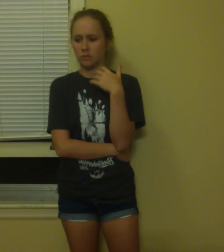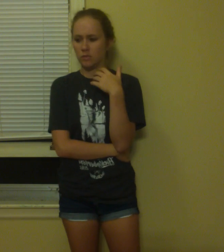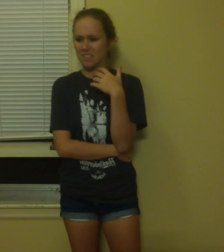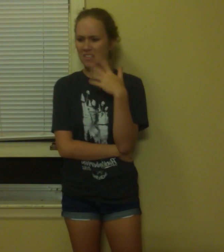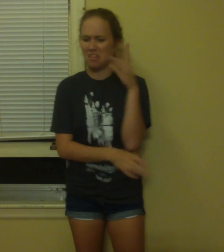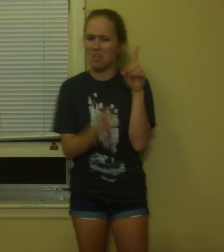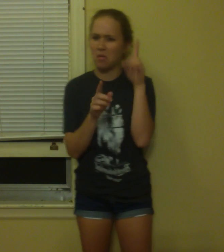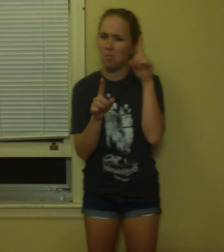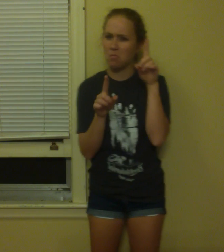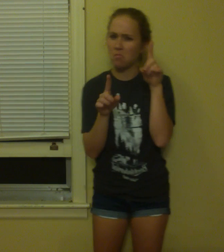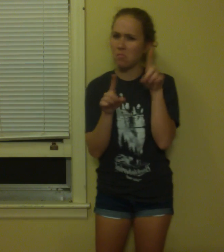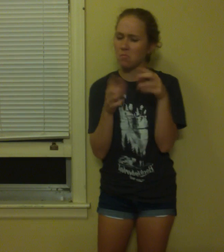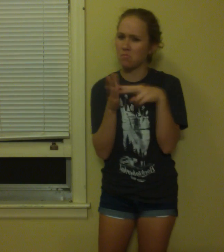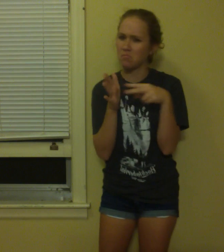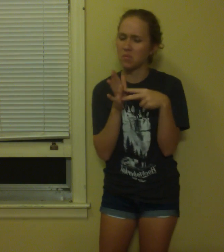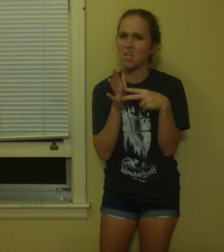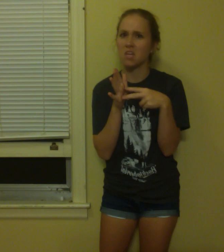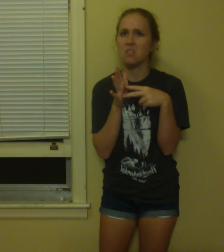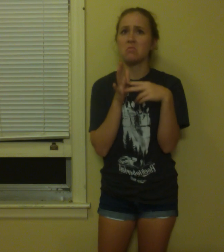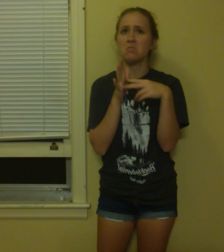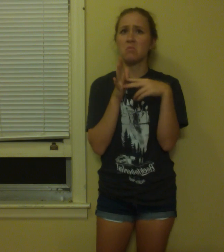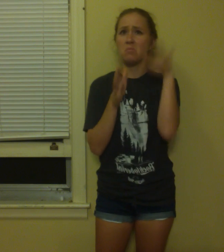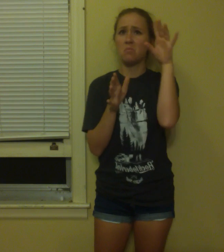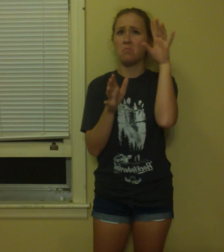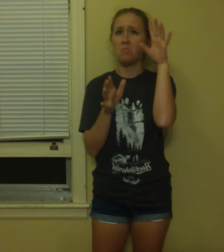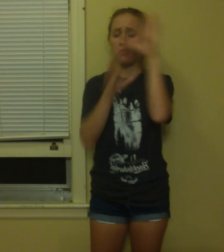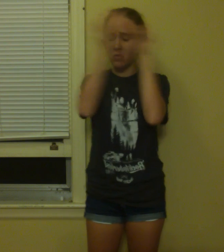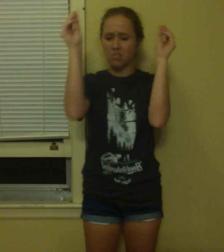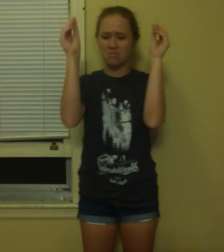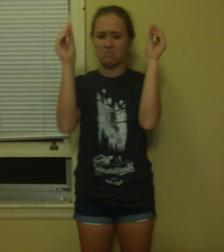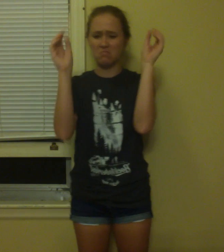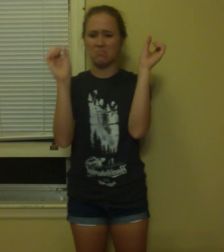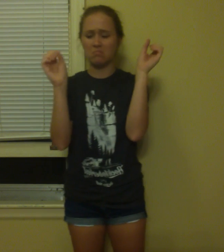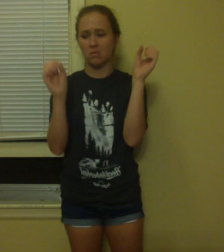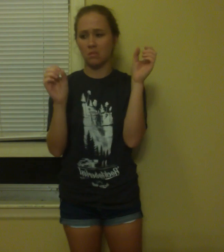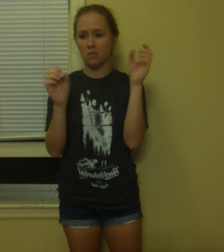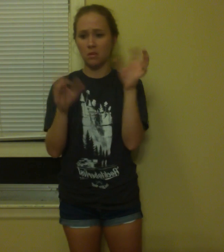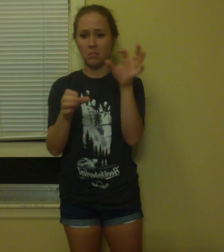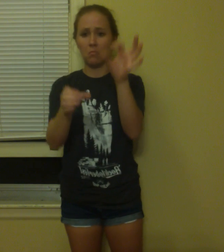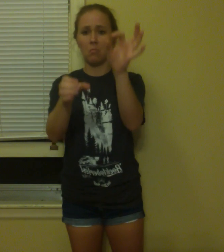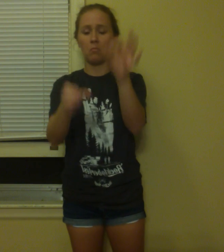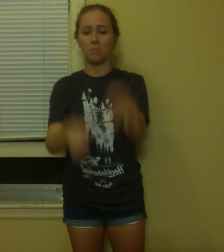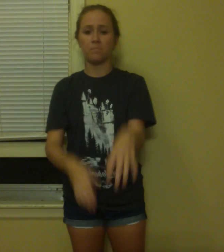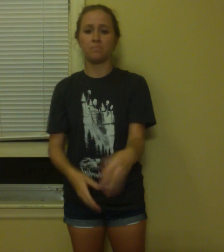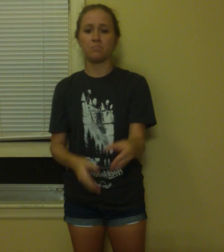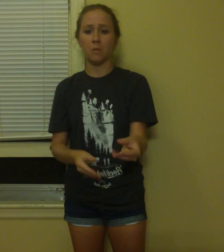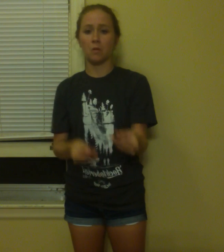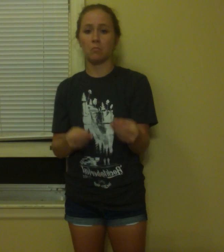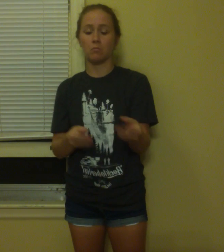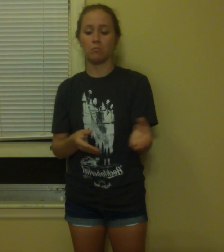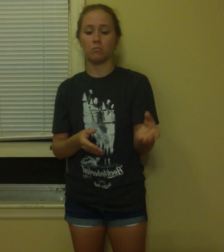nominate Lady Gaga to be on the Supreme Court? Yeah, he sure could. And believe me, I love Lady Gaga as much as the next person,